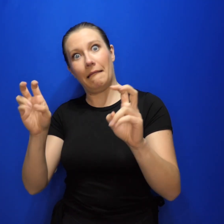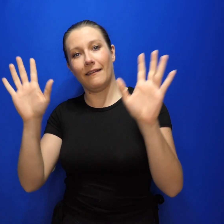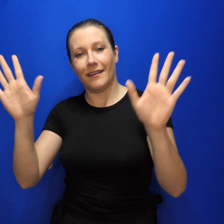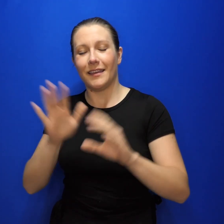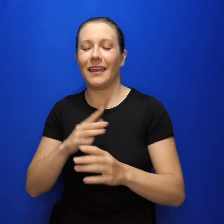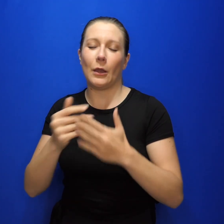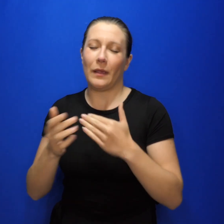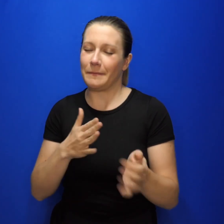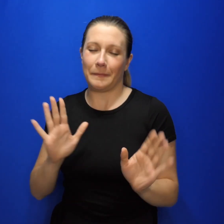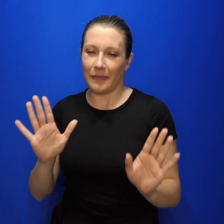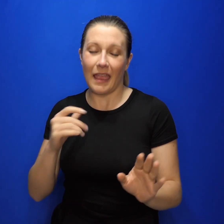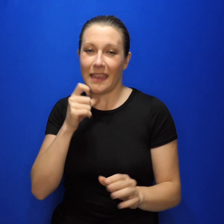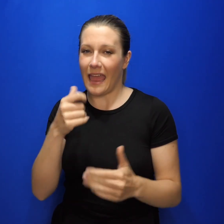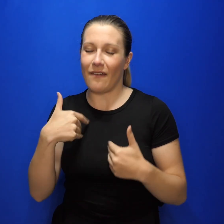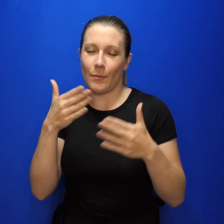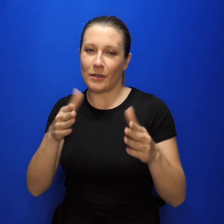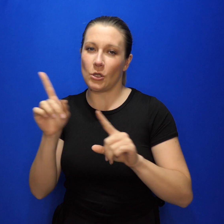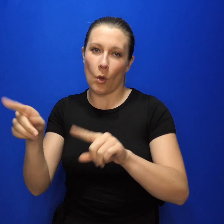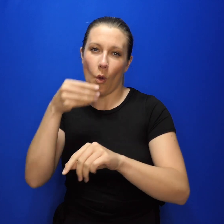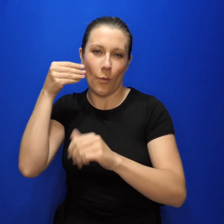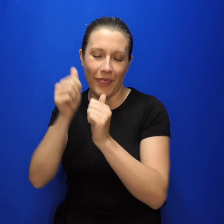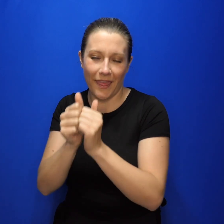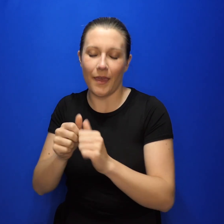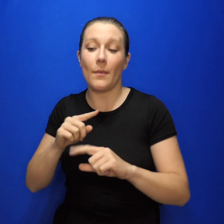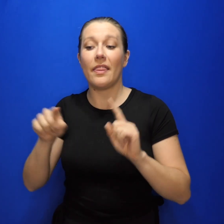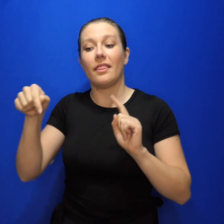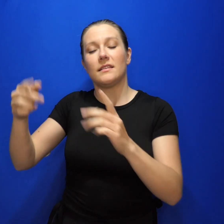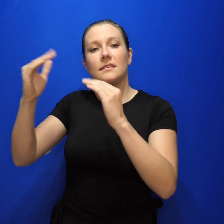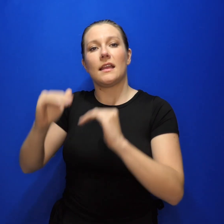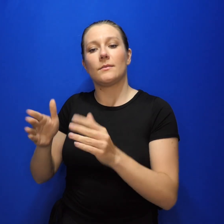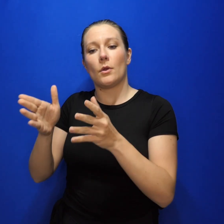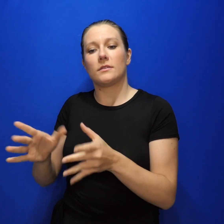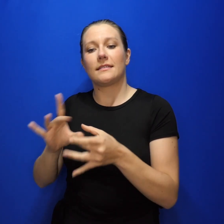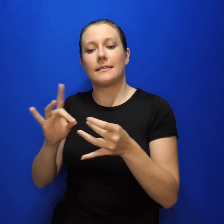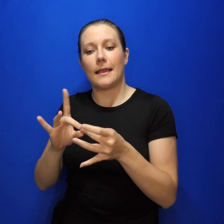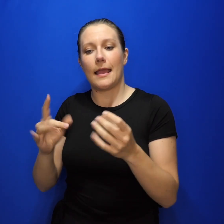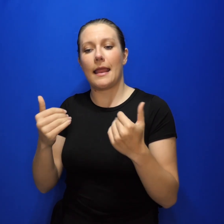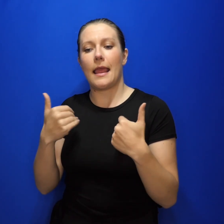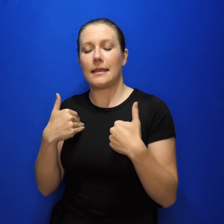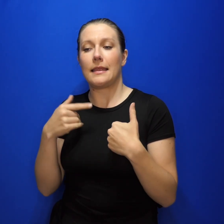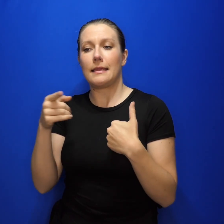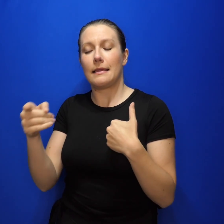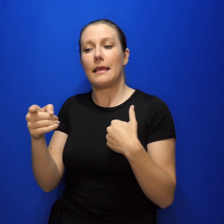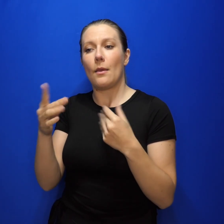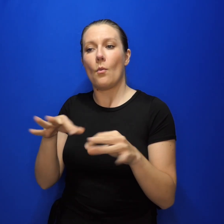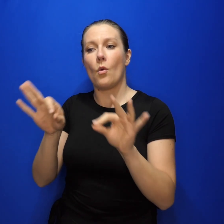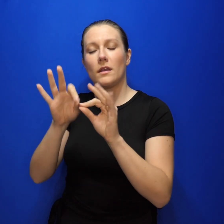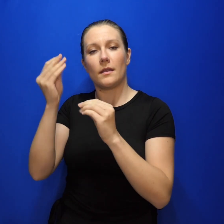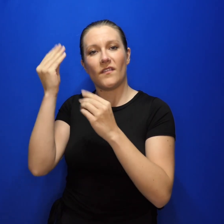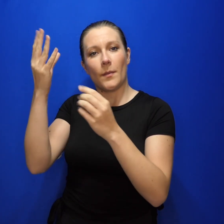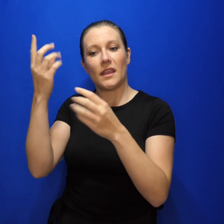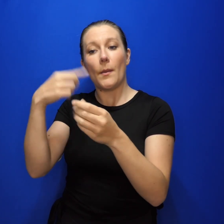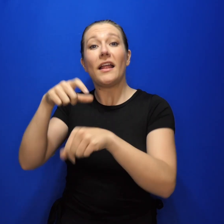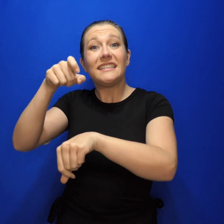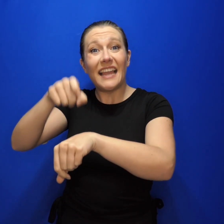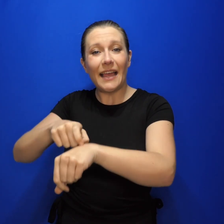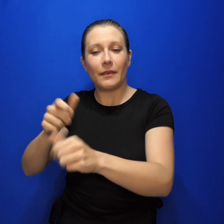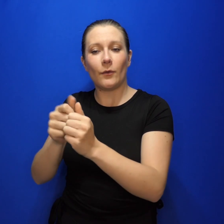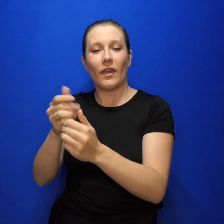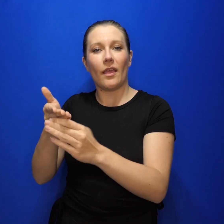says, this is about timing of a pre-bolus. And I'll tell you, this is the next step. Once somebody wraps their head